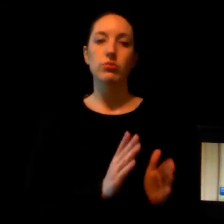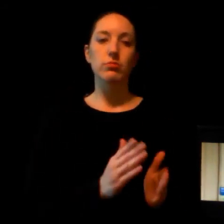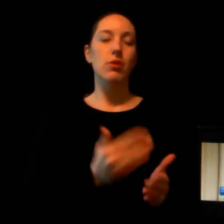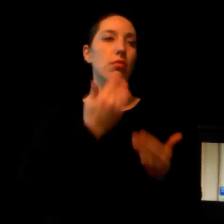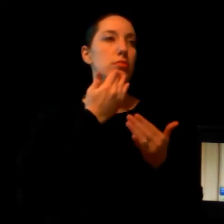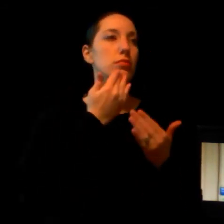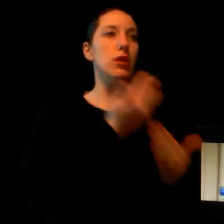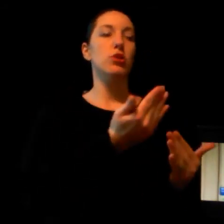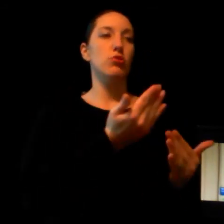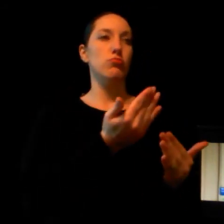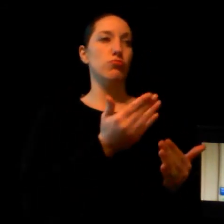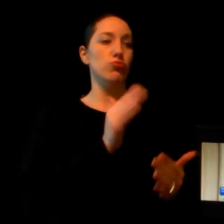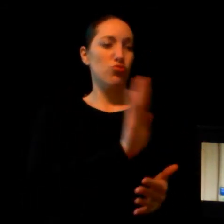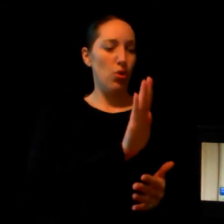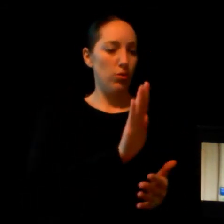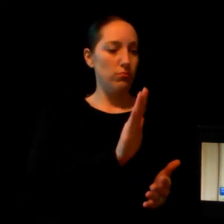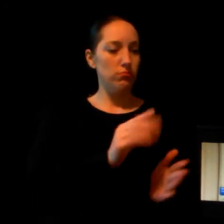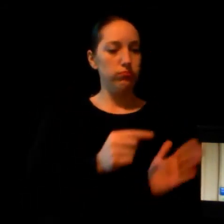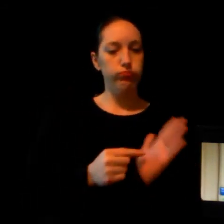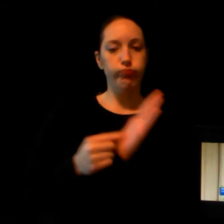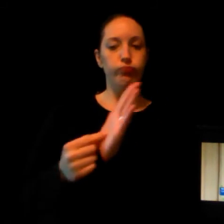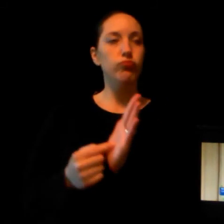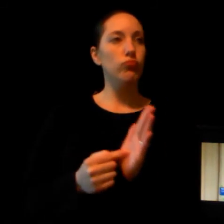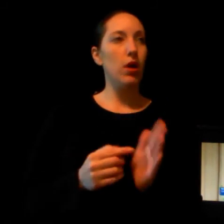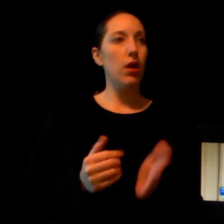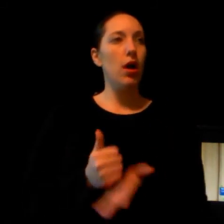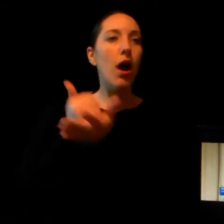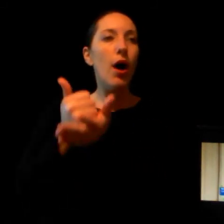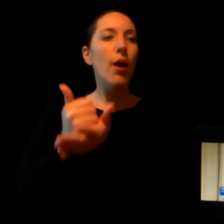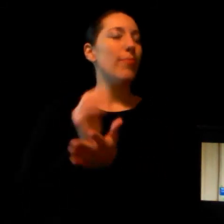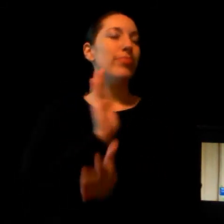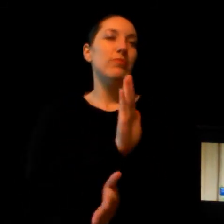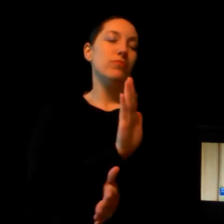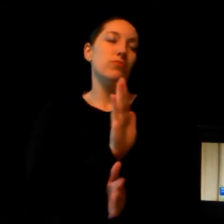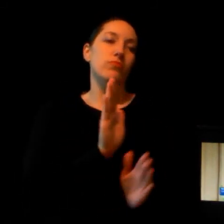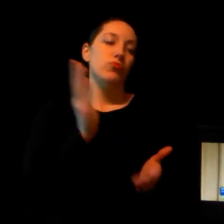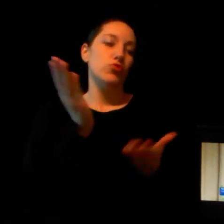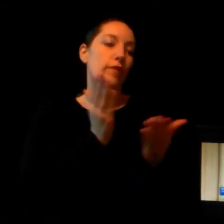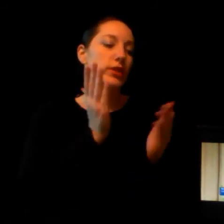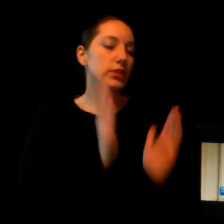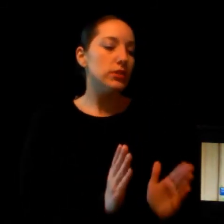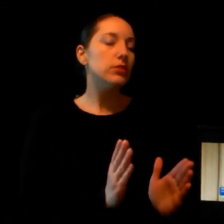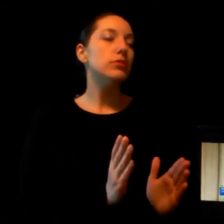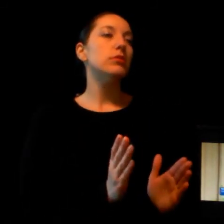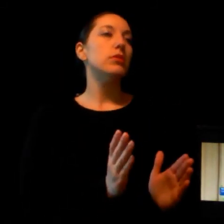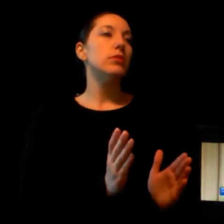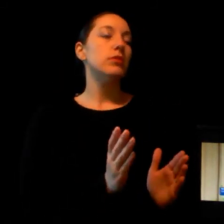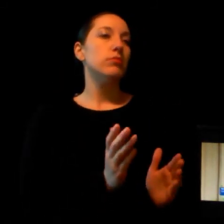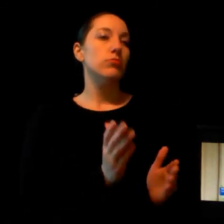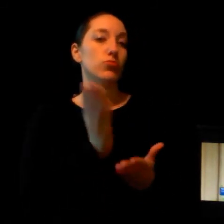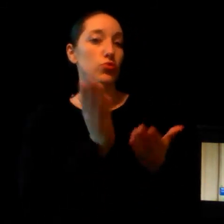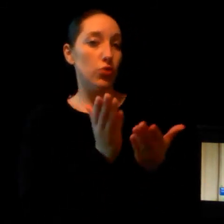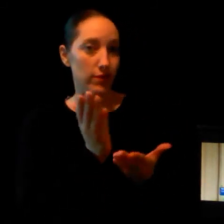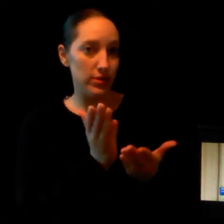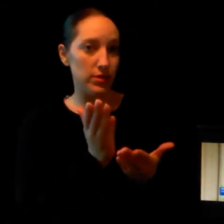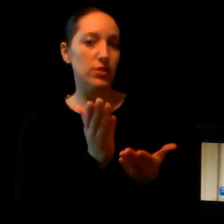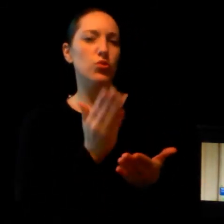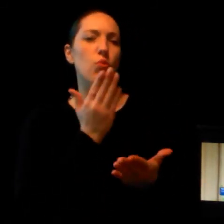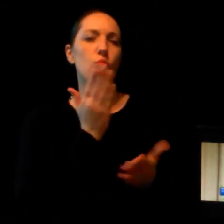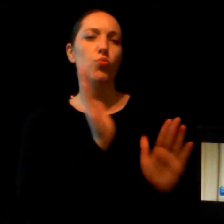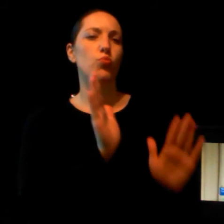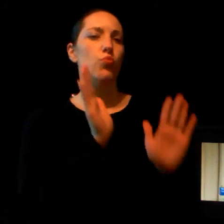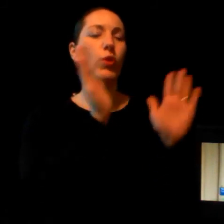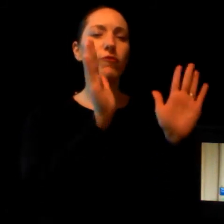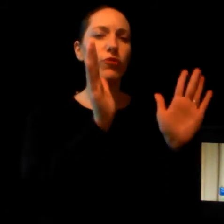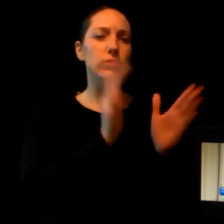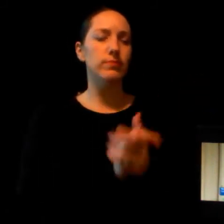that you make. And I want to close by recognizing not only your service, but also to remember those